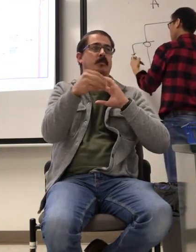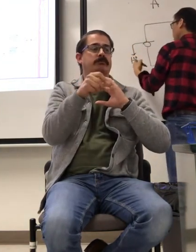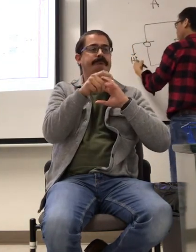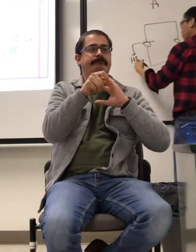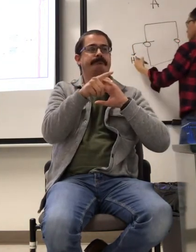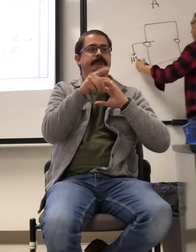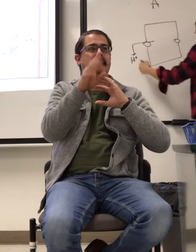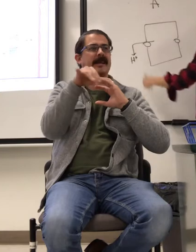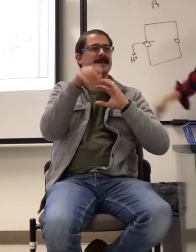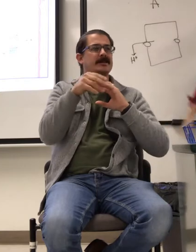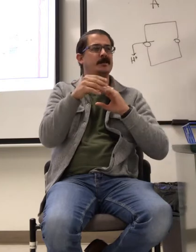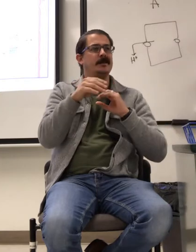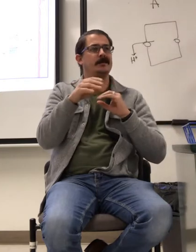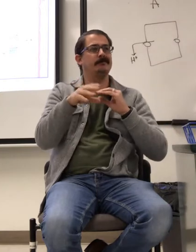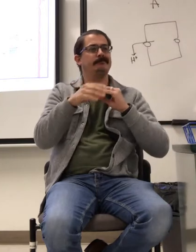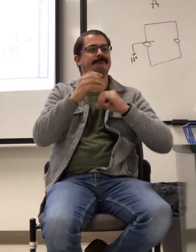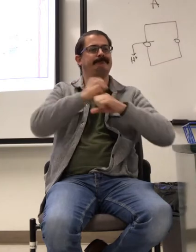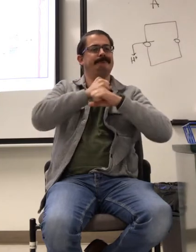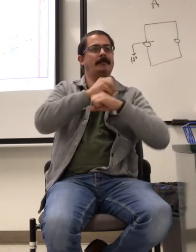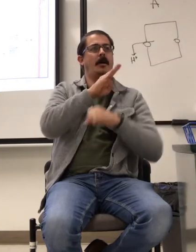that needs to be buffered with something.